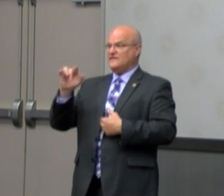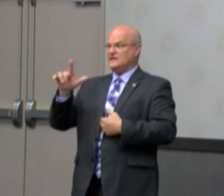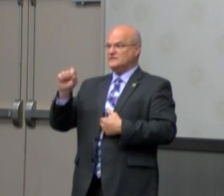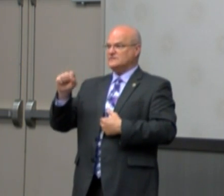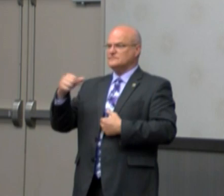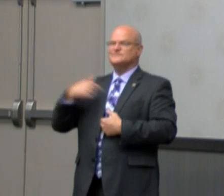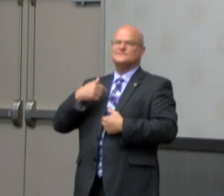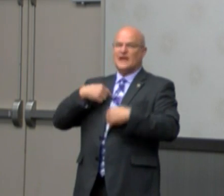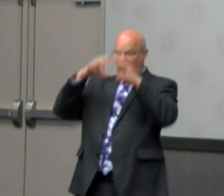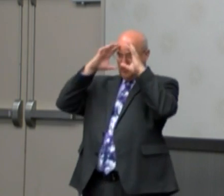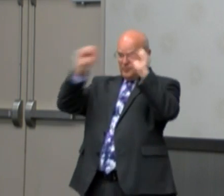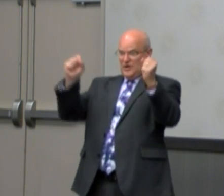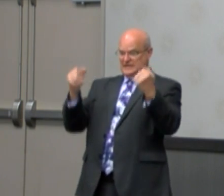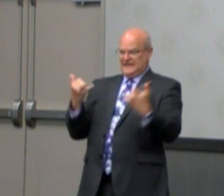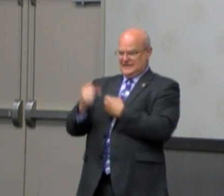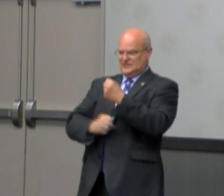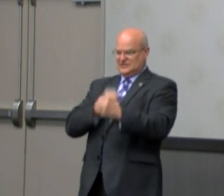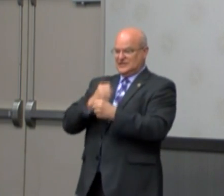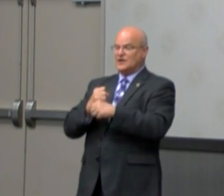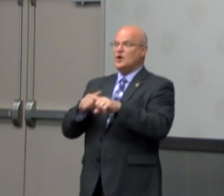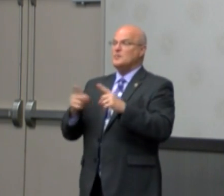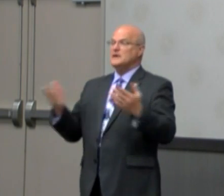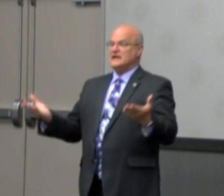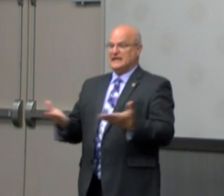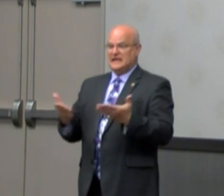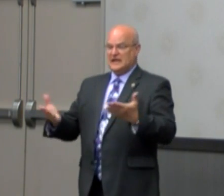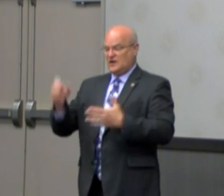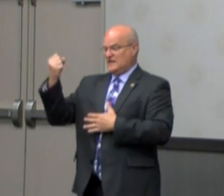president of that organization this year.